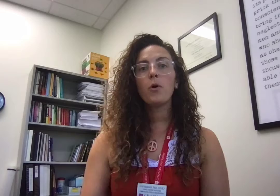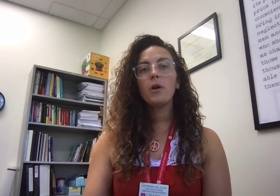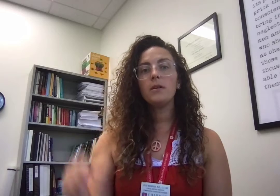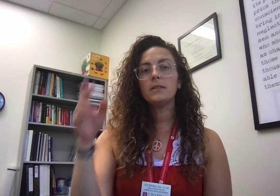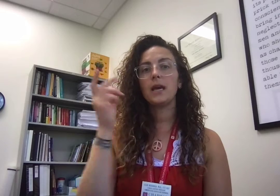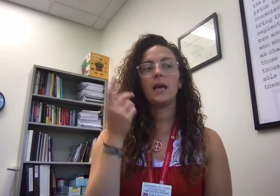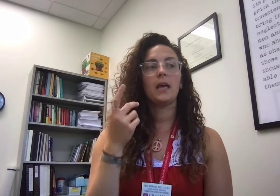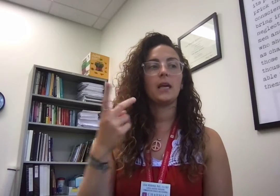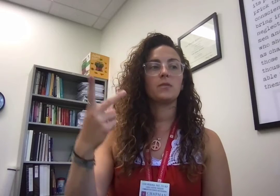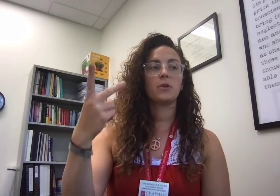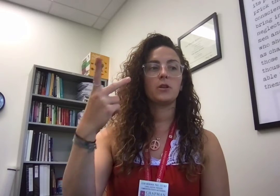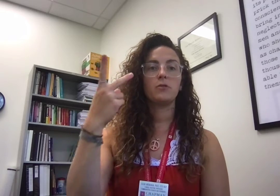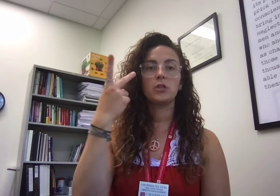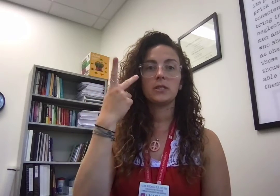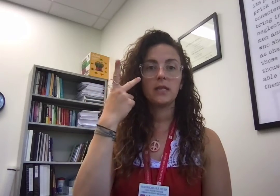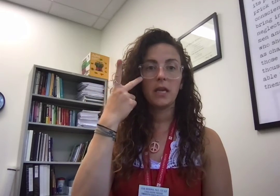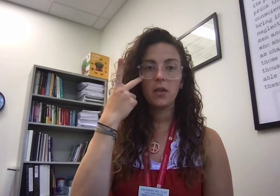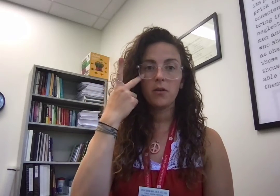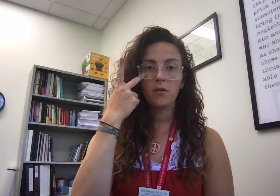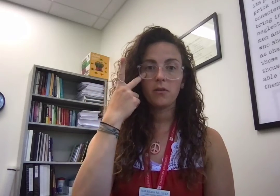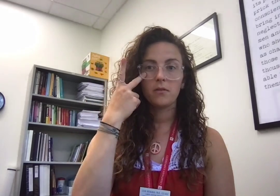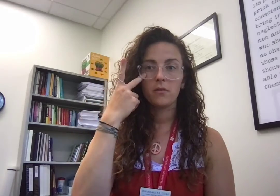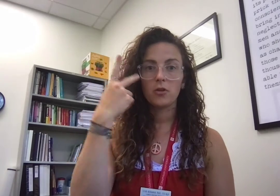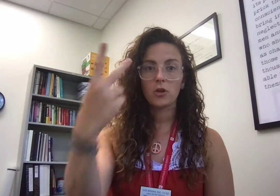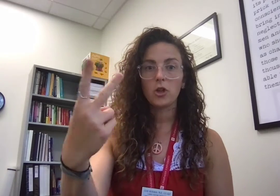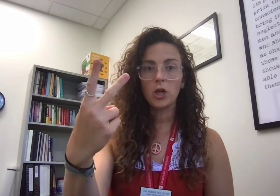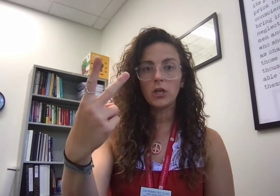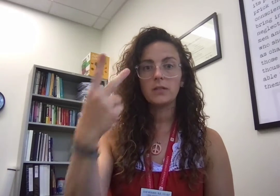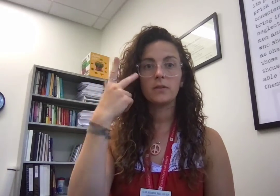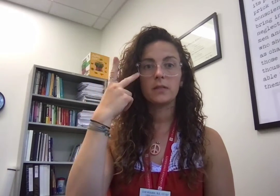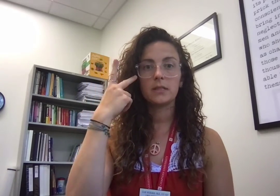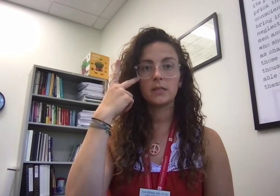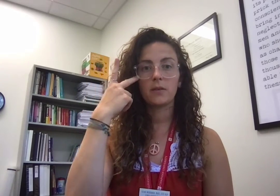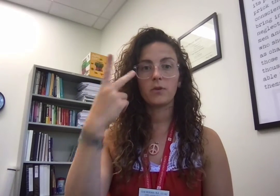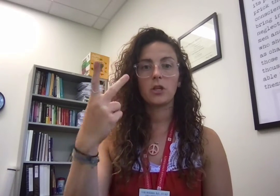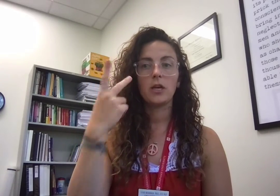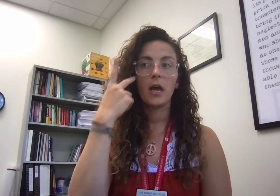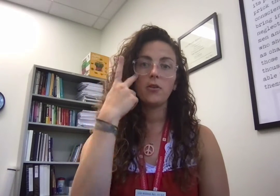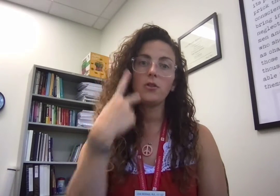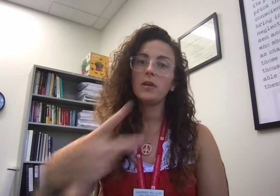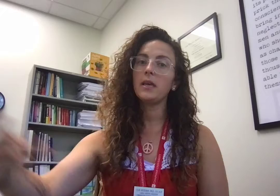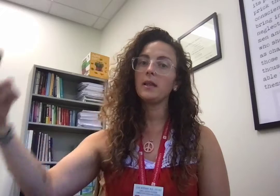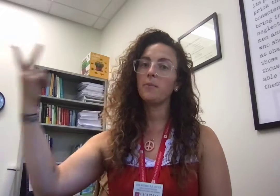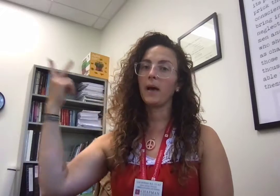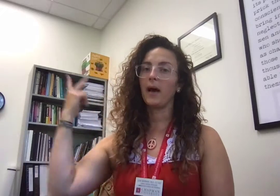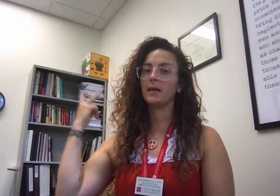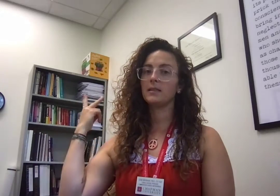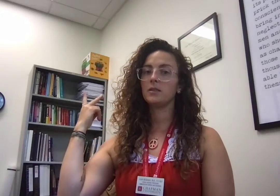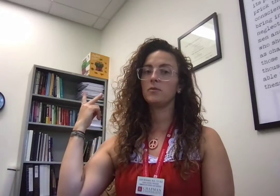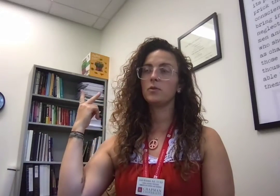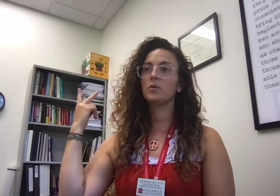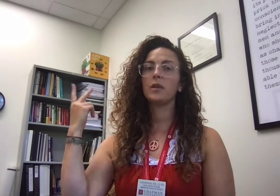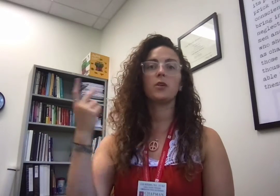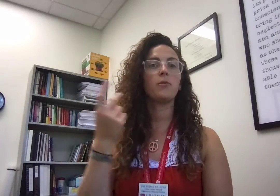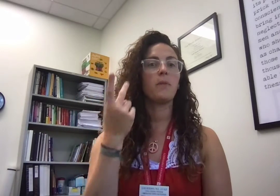Memorial Day is where you just take your look, so this is a sign for look, and you're looking in the past. So like you're